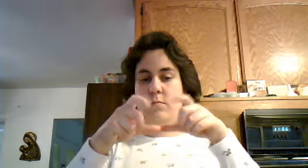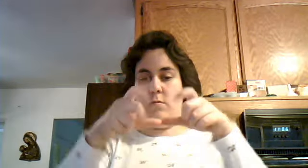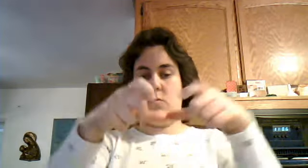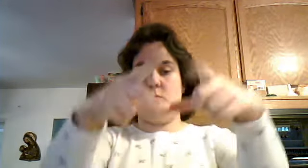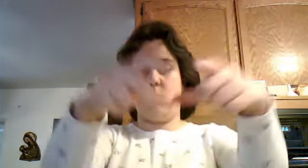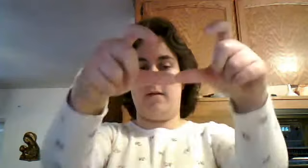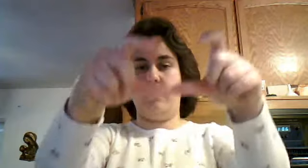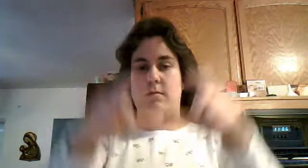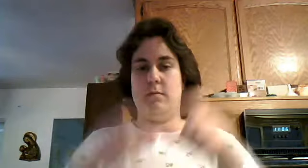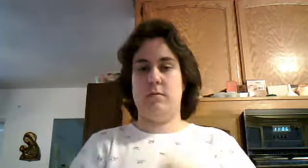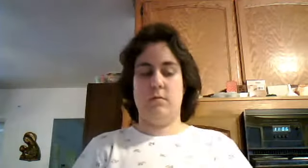Run.